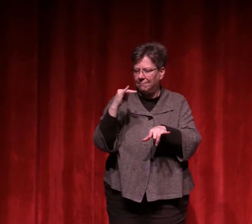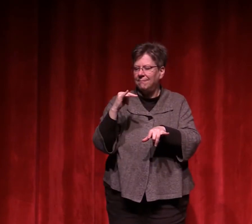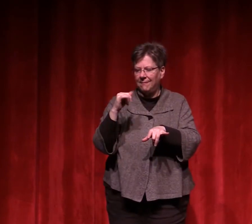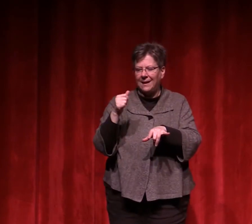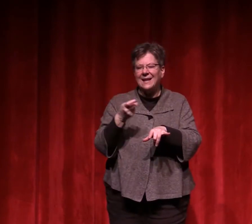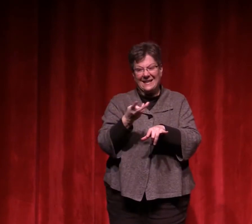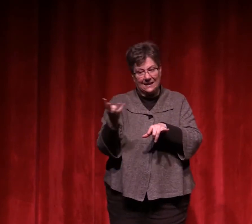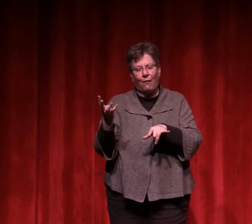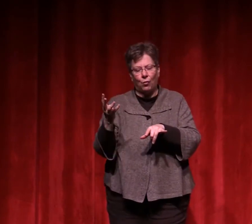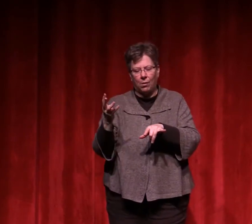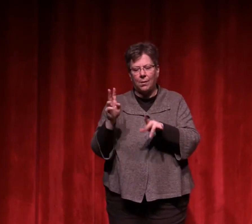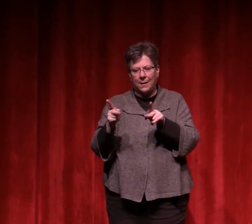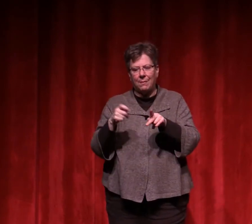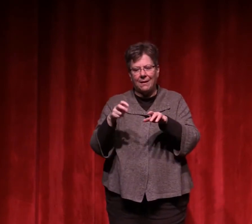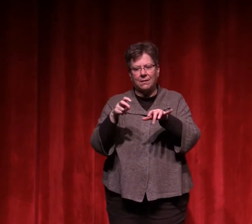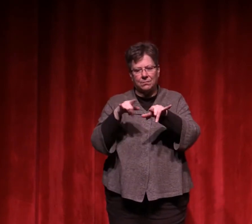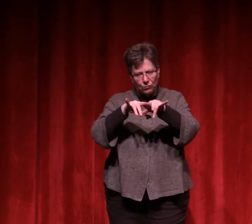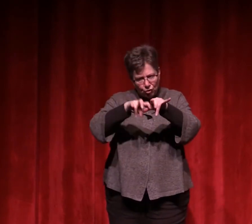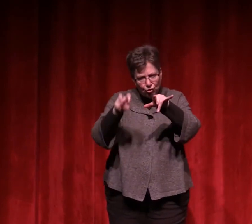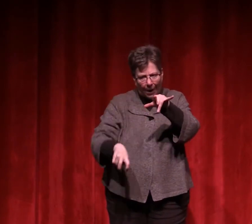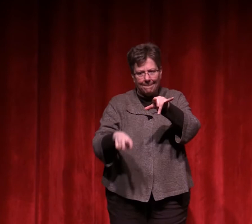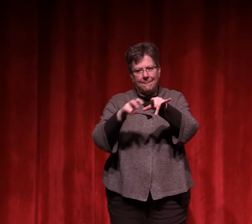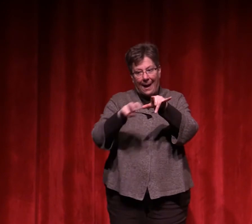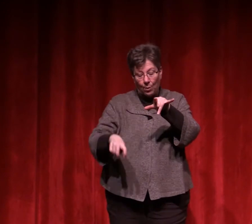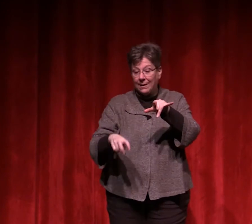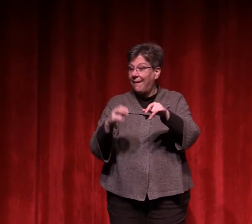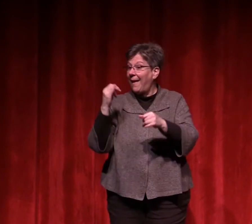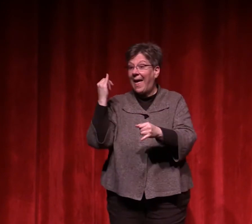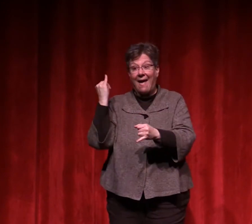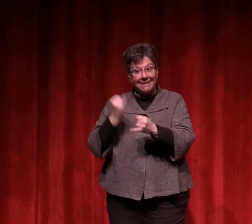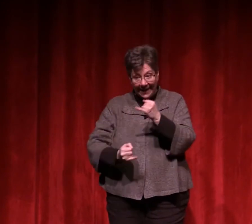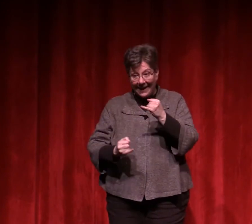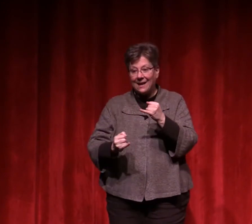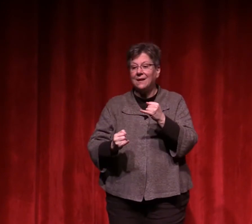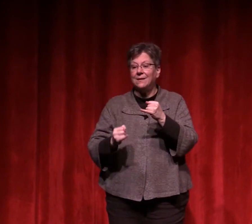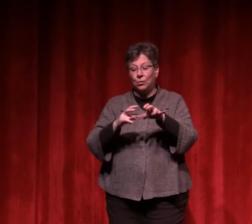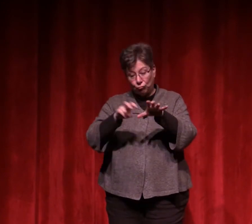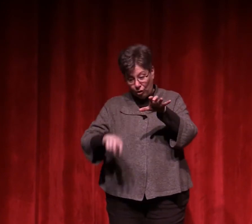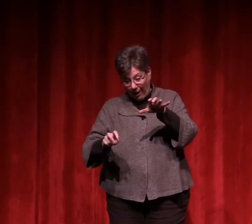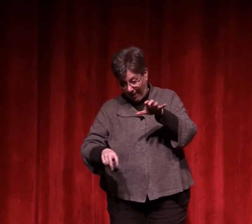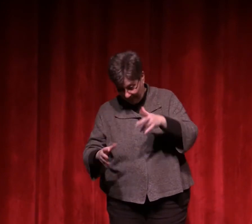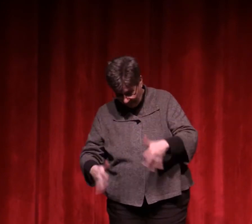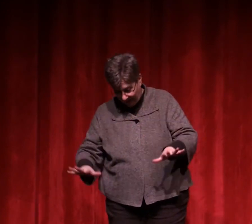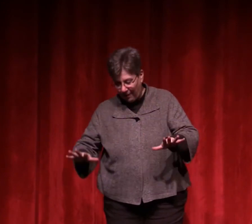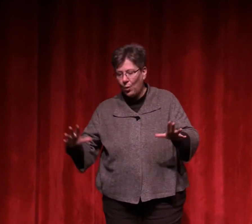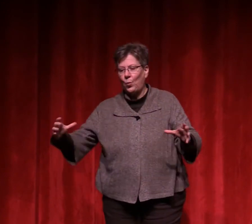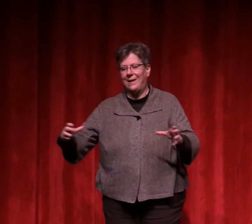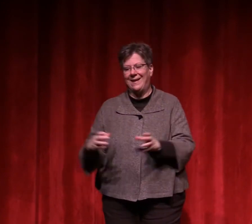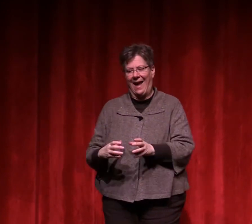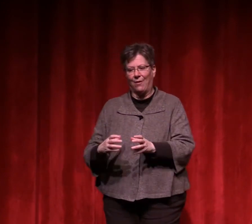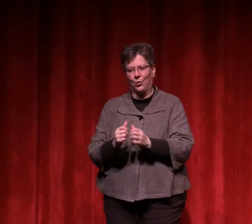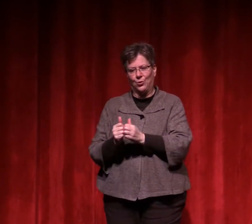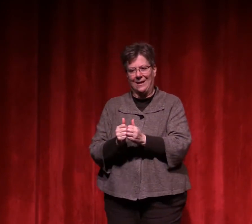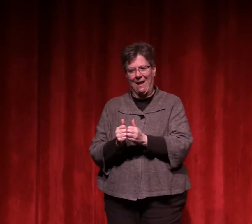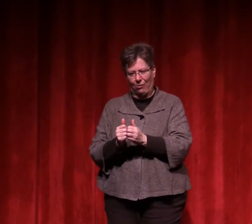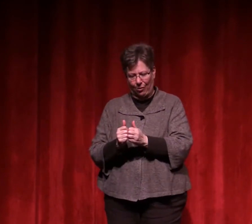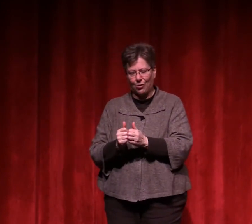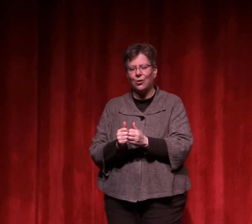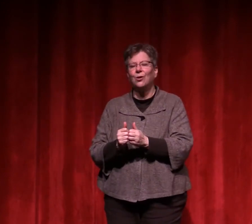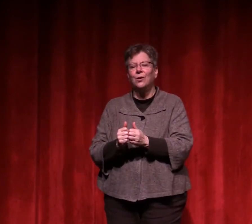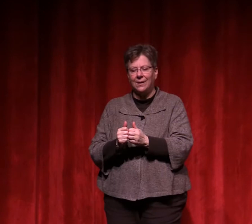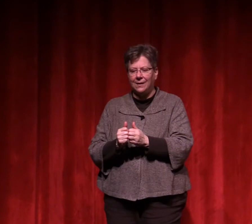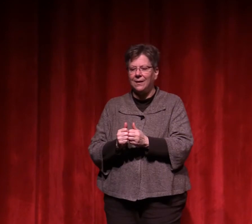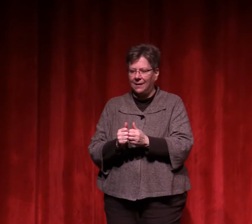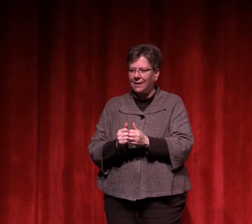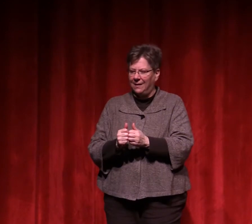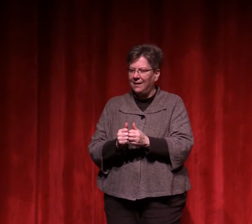jumpers involved. And by the end of it, we all gathered together, and the people were actually spread out, and it